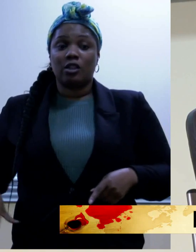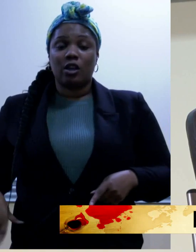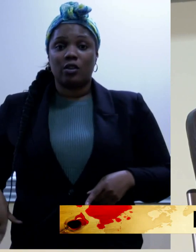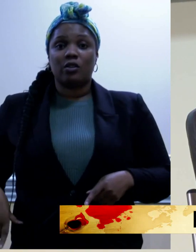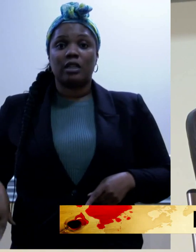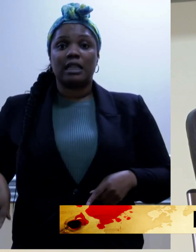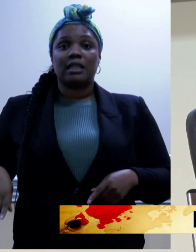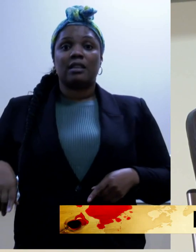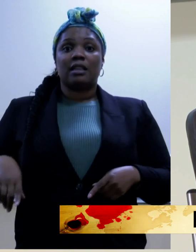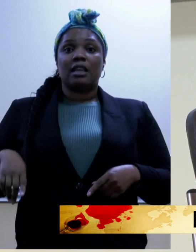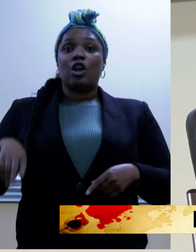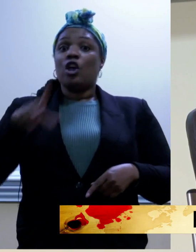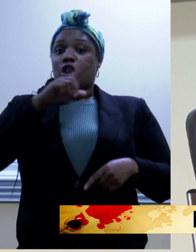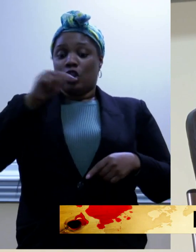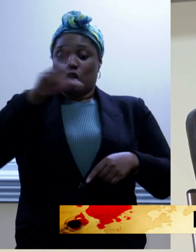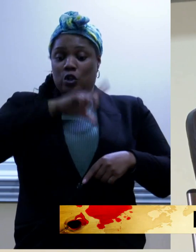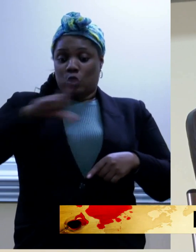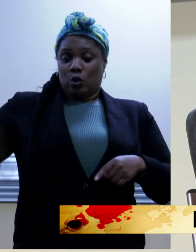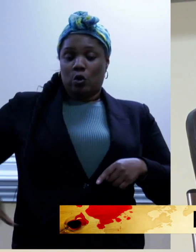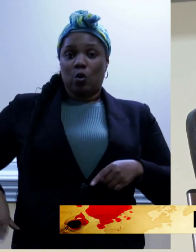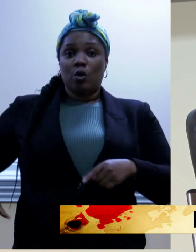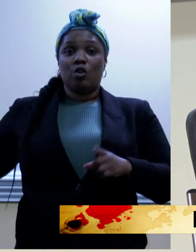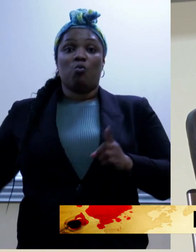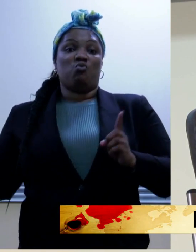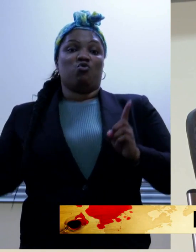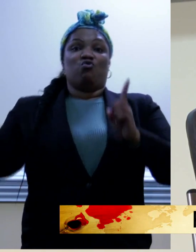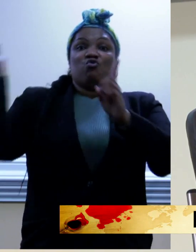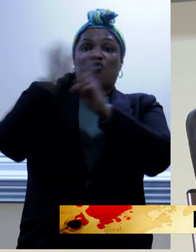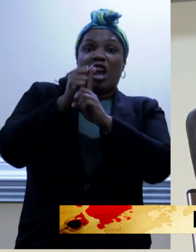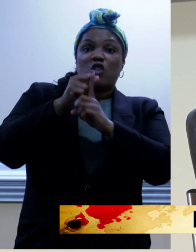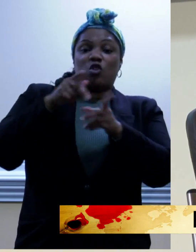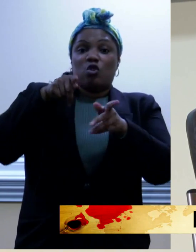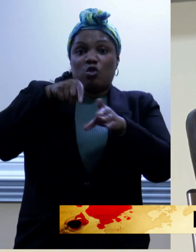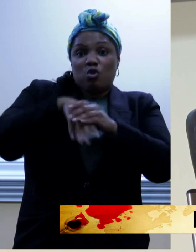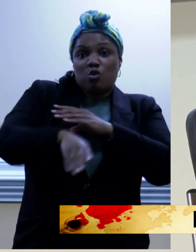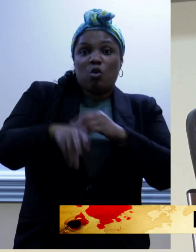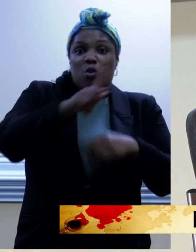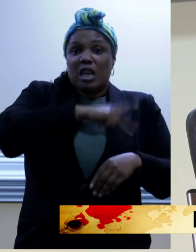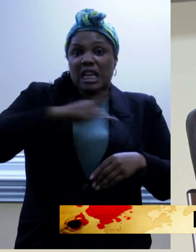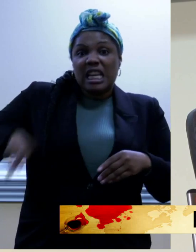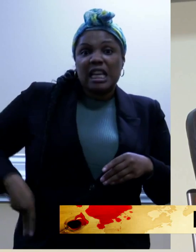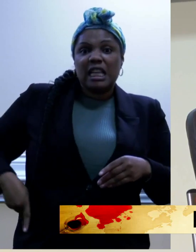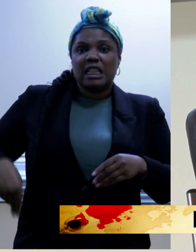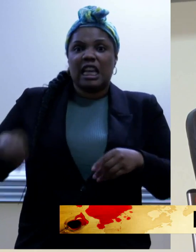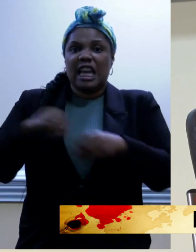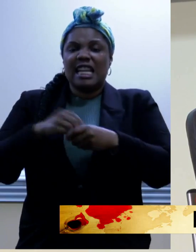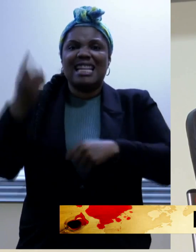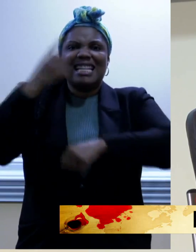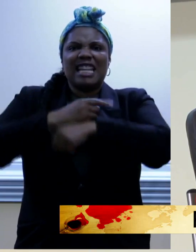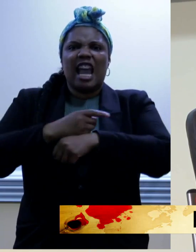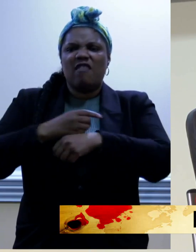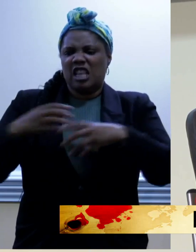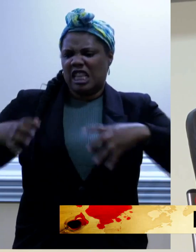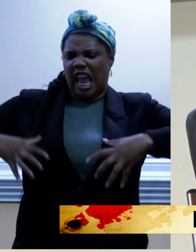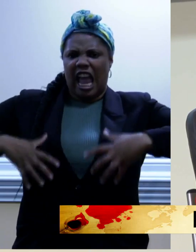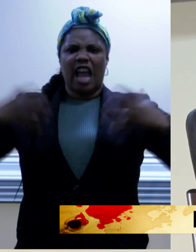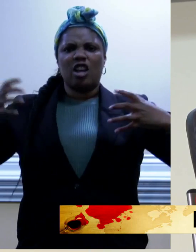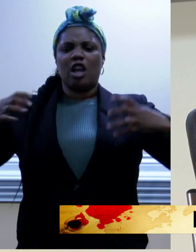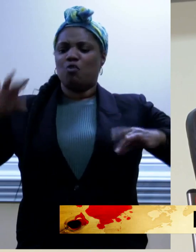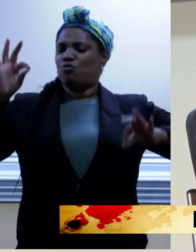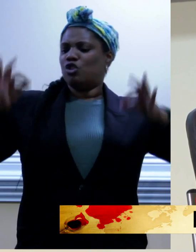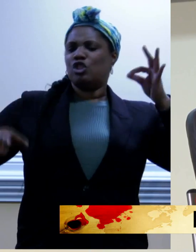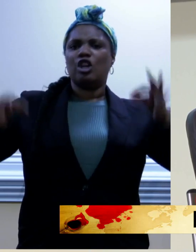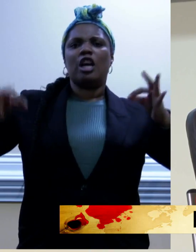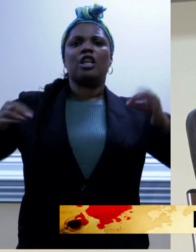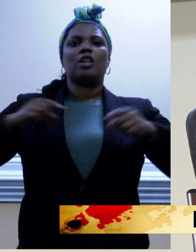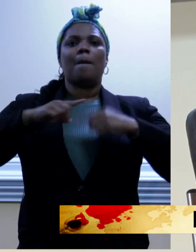The Lord at thy right hand shall strike through kings in the day of his wrath. He shall judge among the heathen. He shall